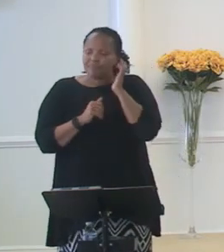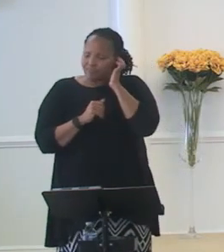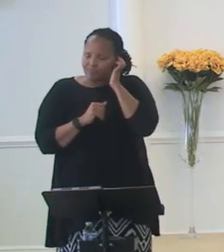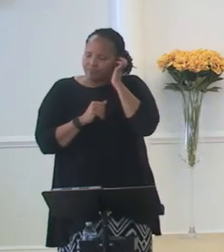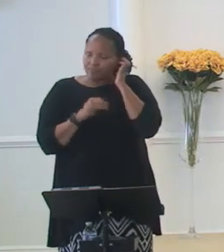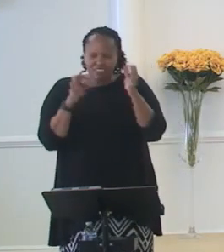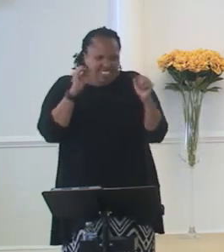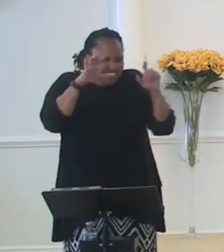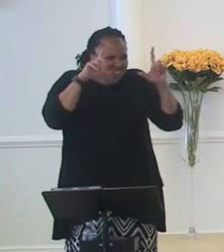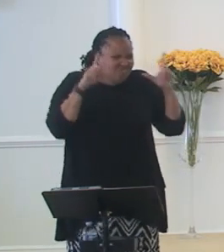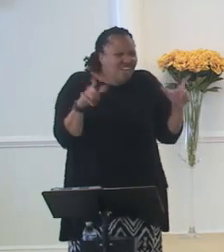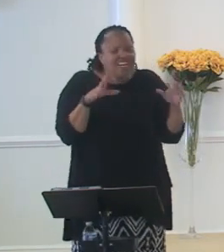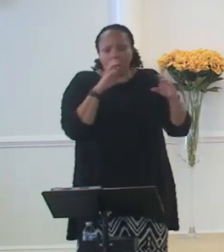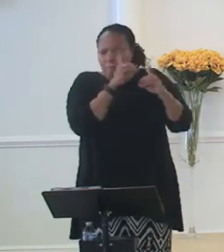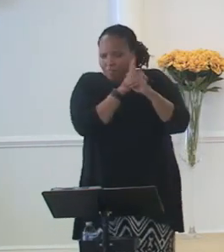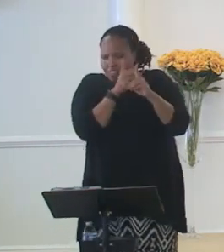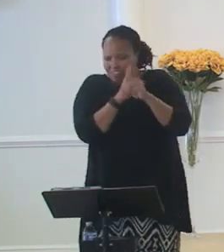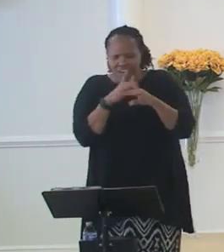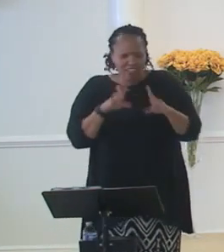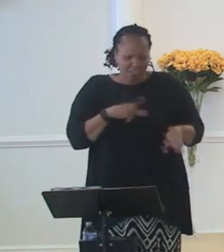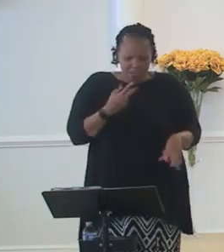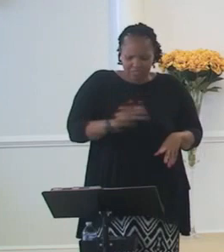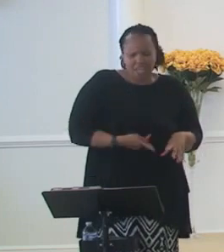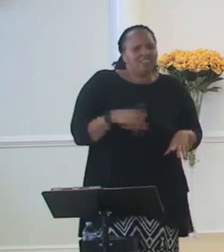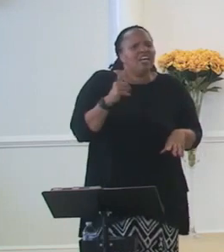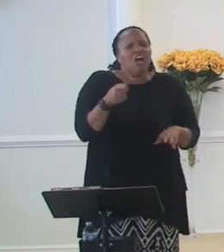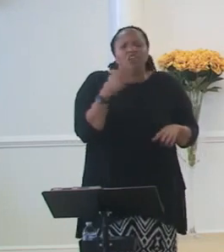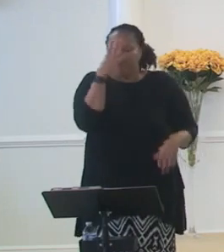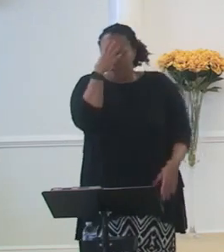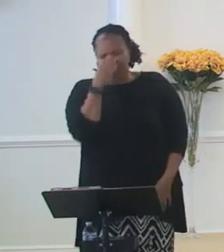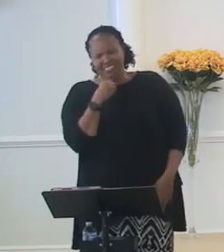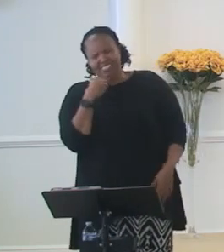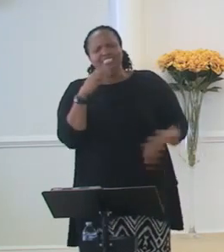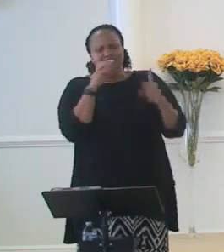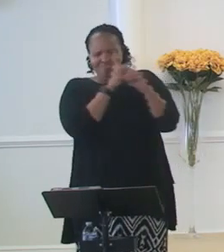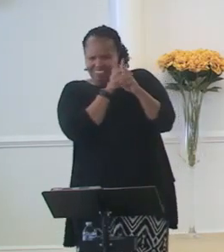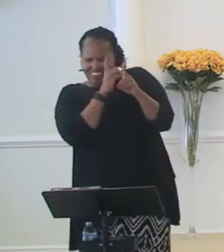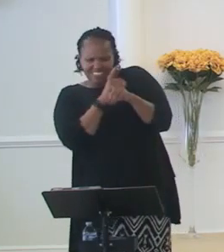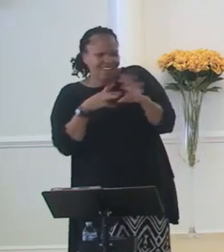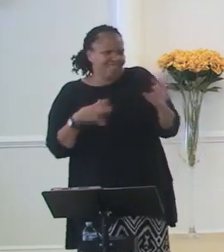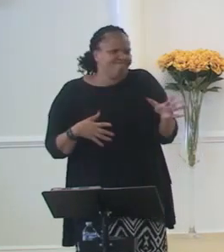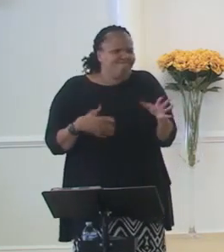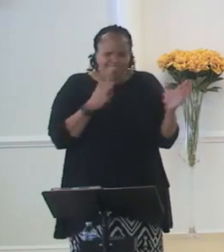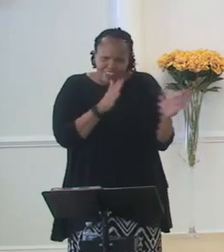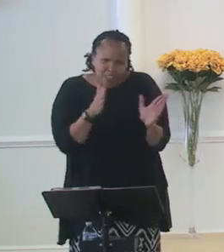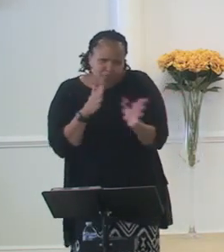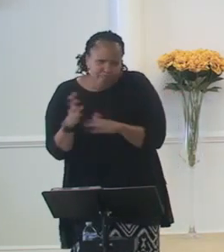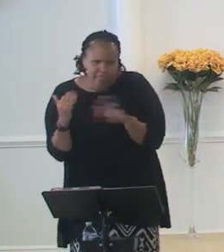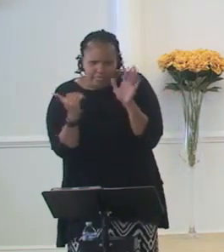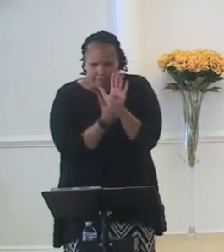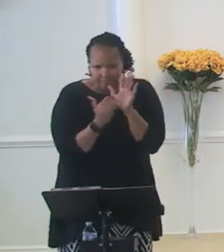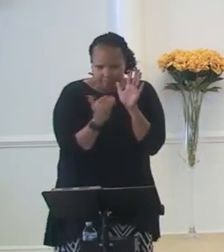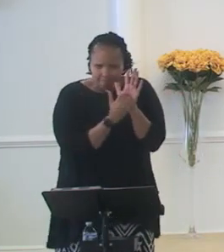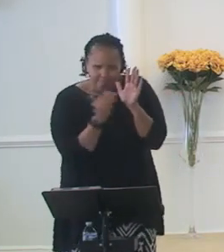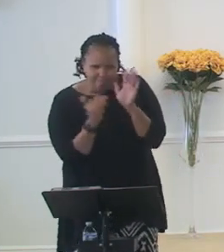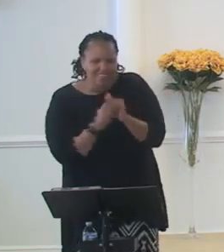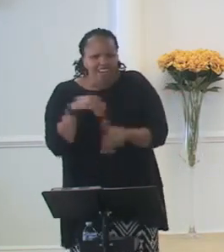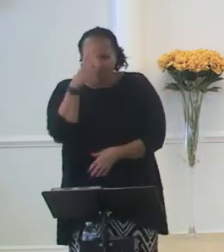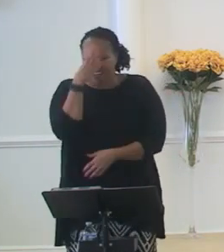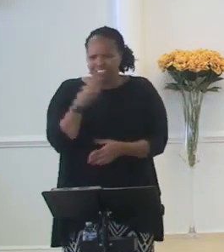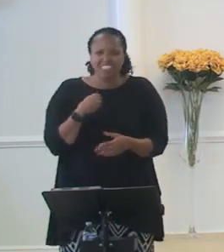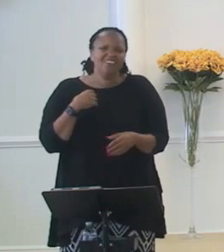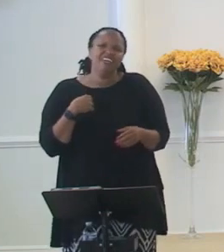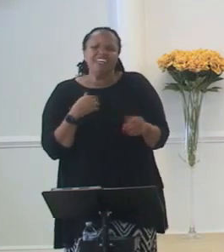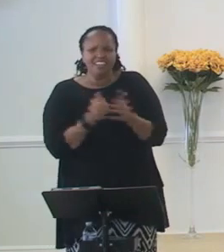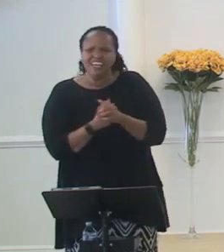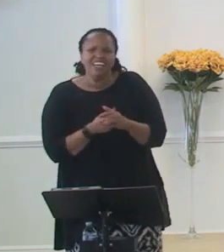You wake up on the defense. You go to bed on the defense. You're plotting to get back at people. Why you're sleeping.